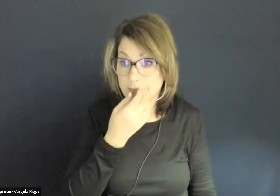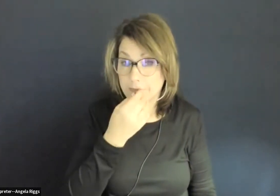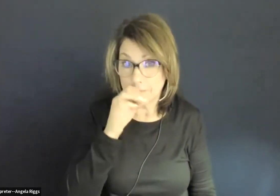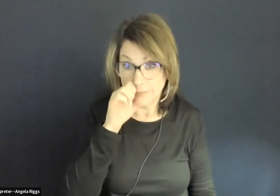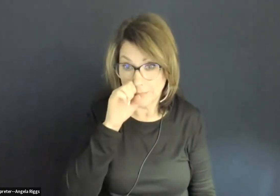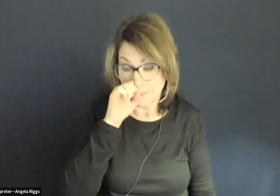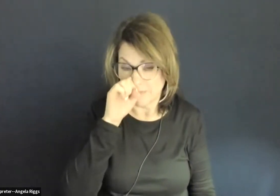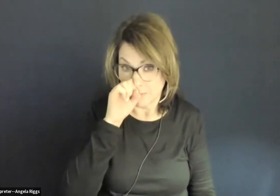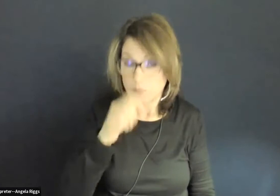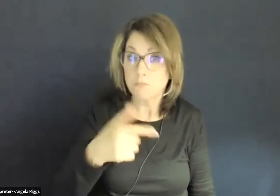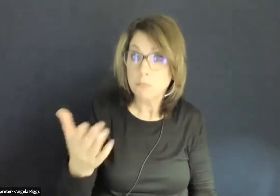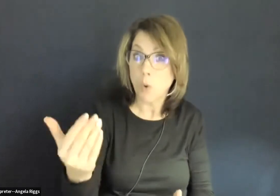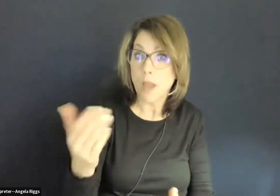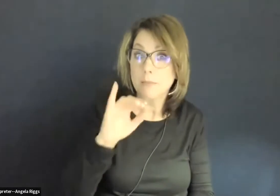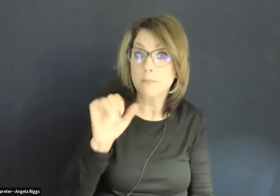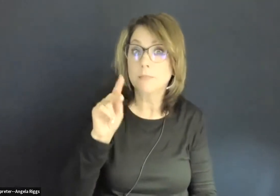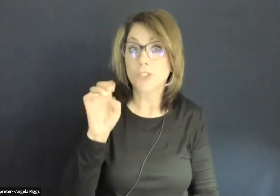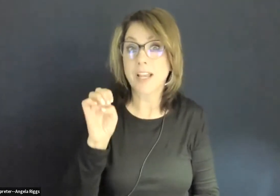do you want to go ahead?